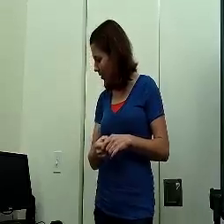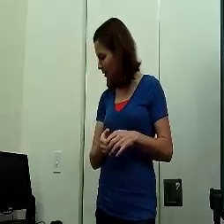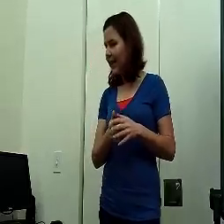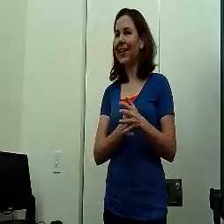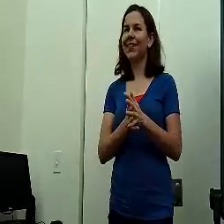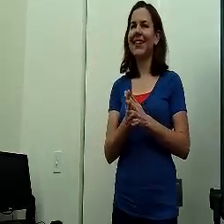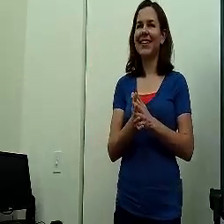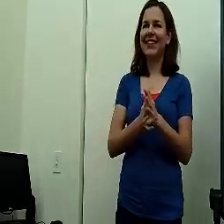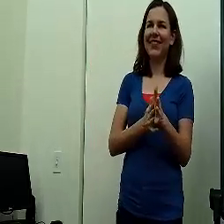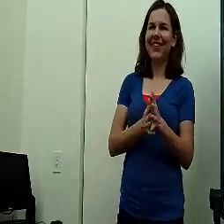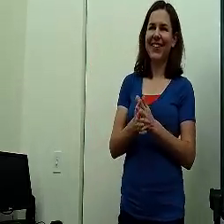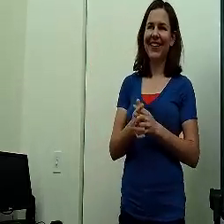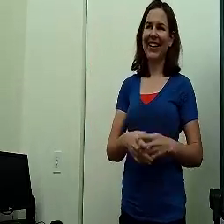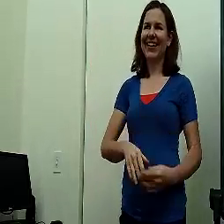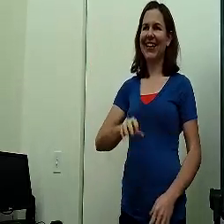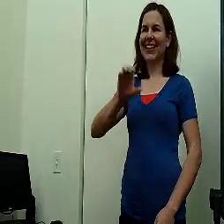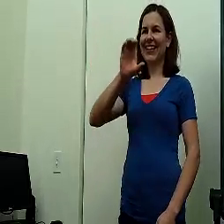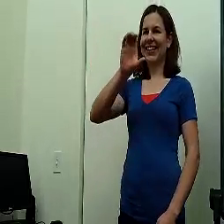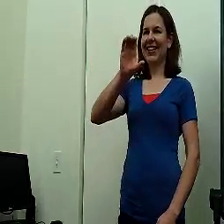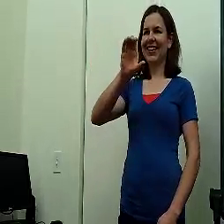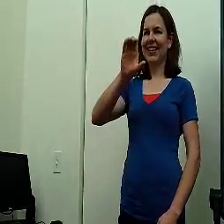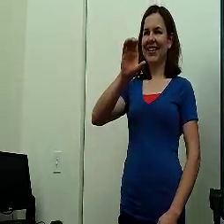All right, Chris, let's see if you know this one.